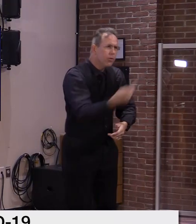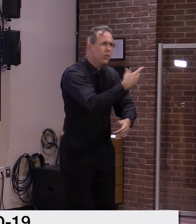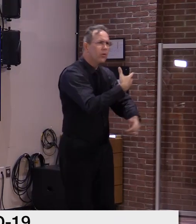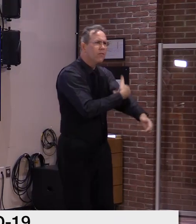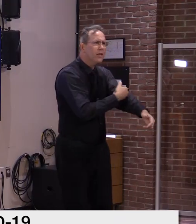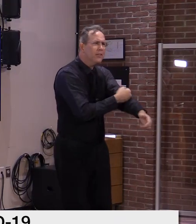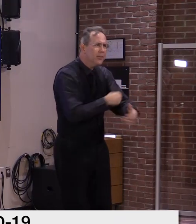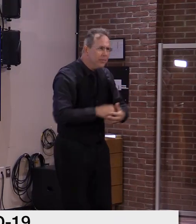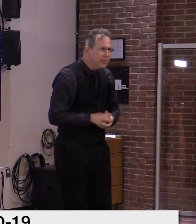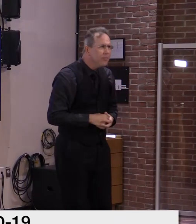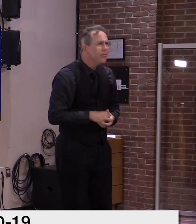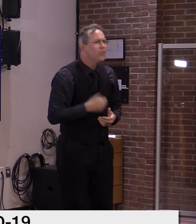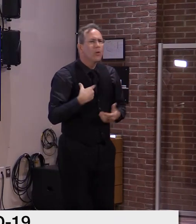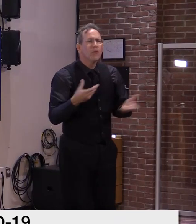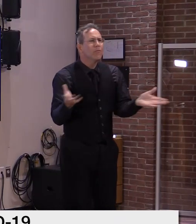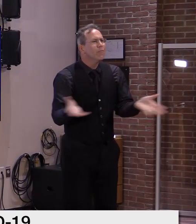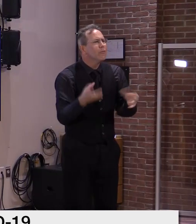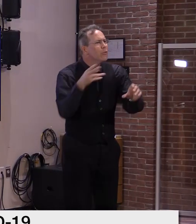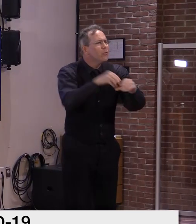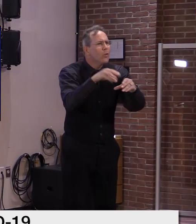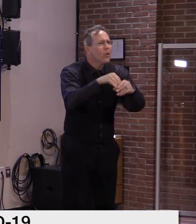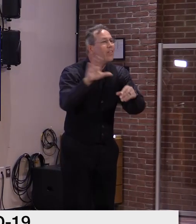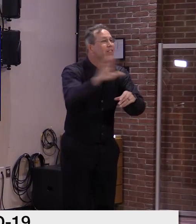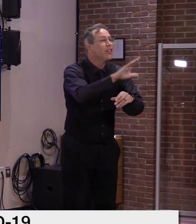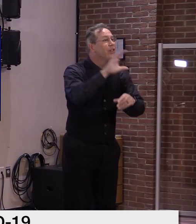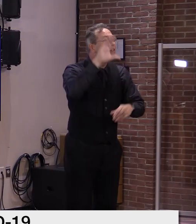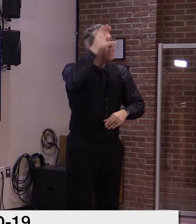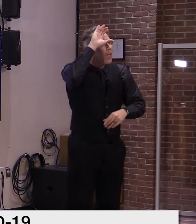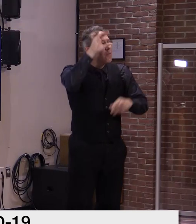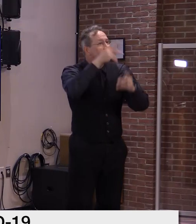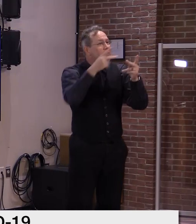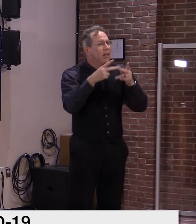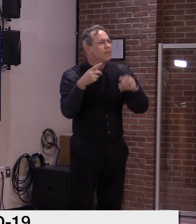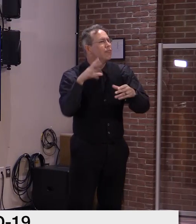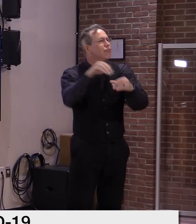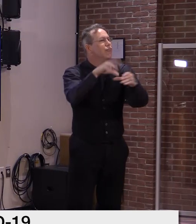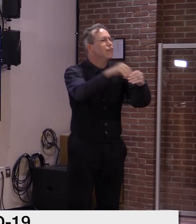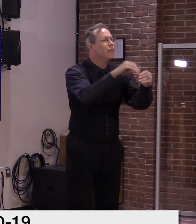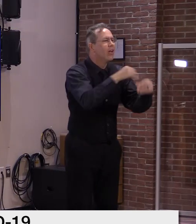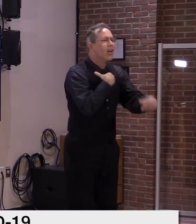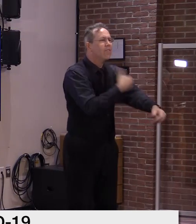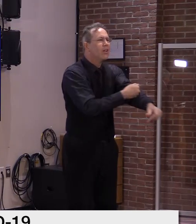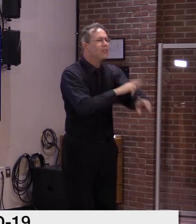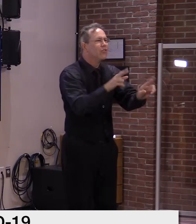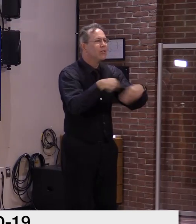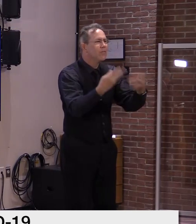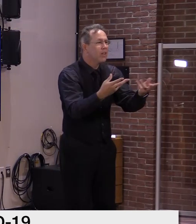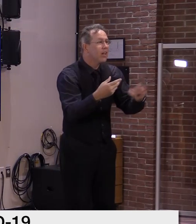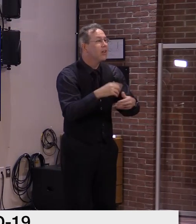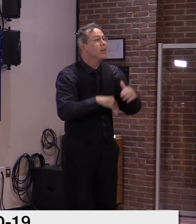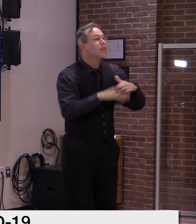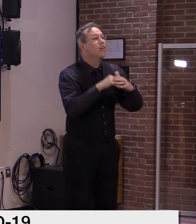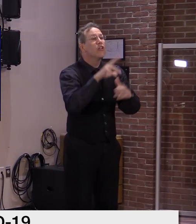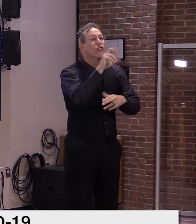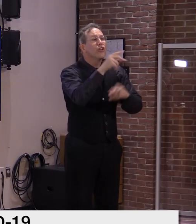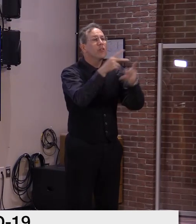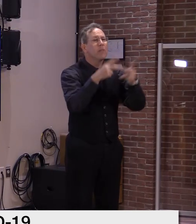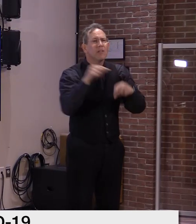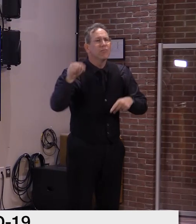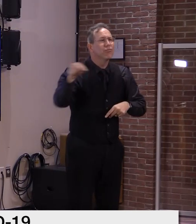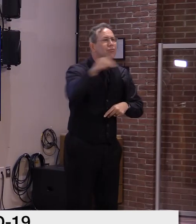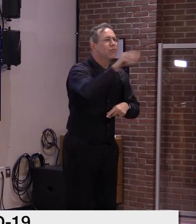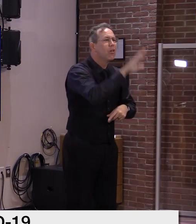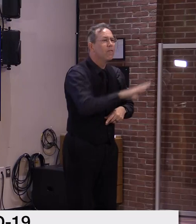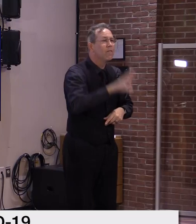our EMS partners offer vaccines at 30 sites throughout Vermont. I will share